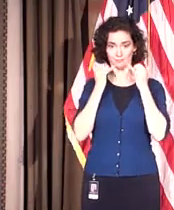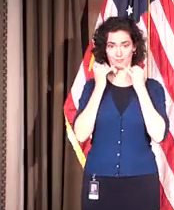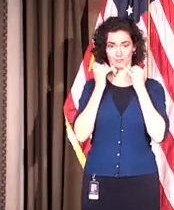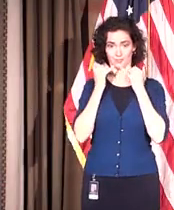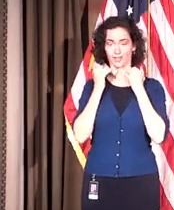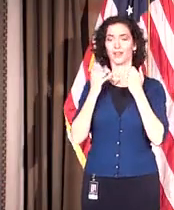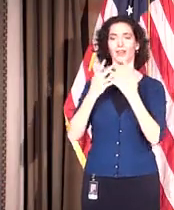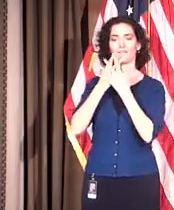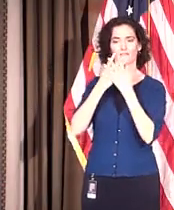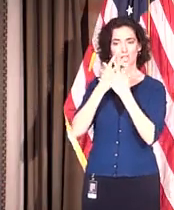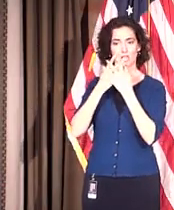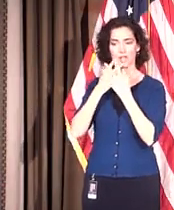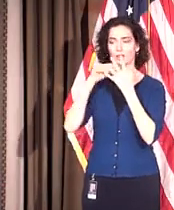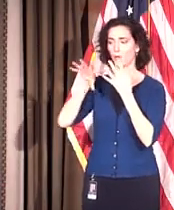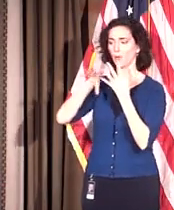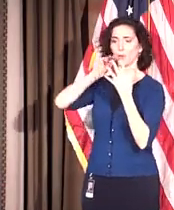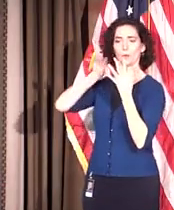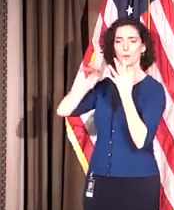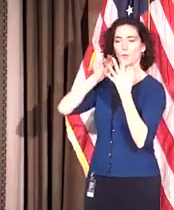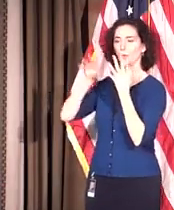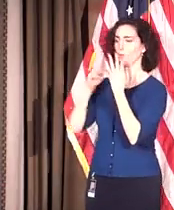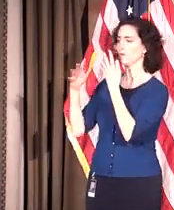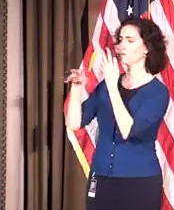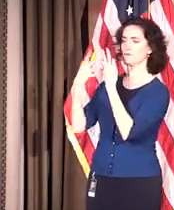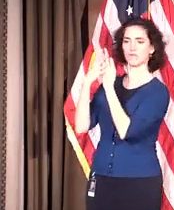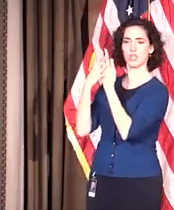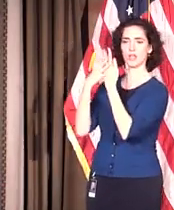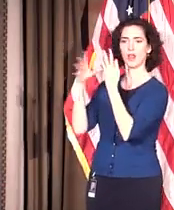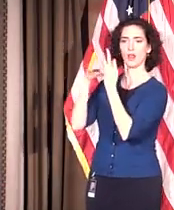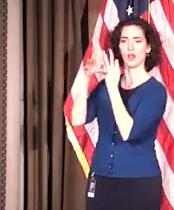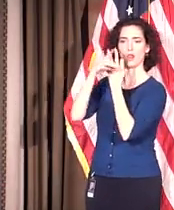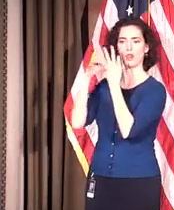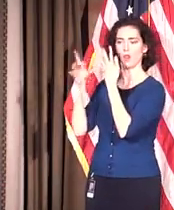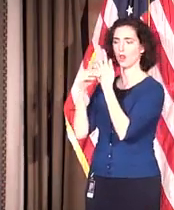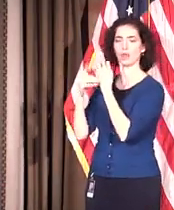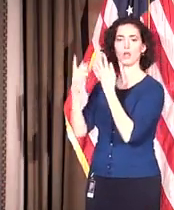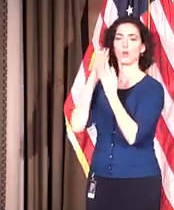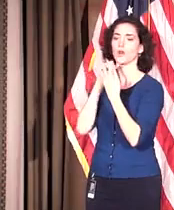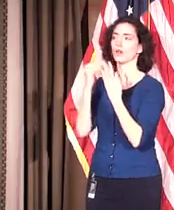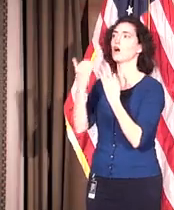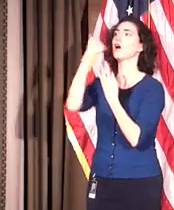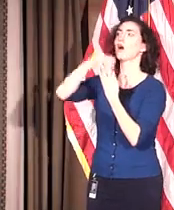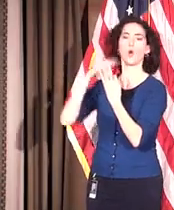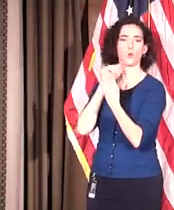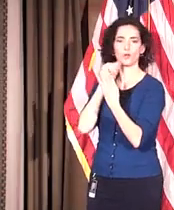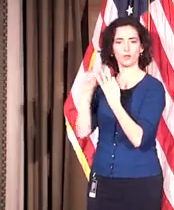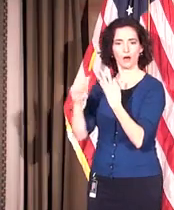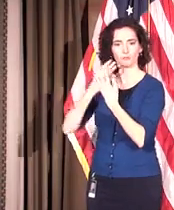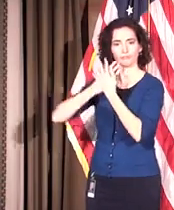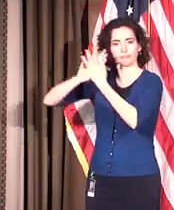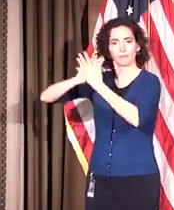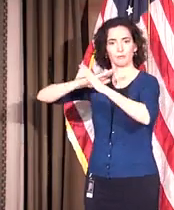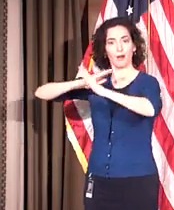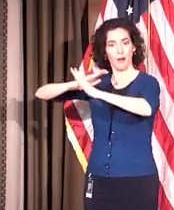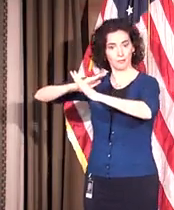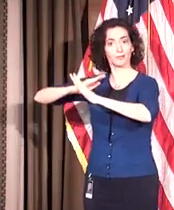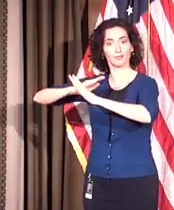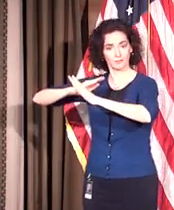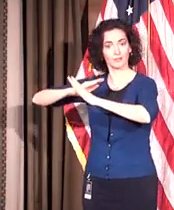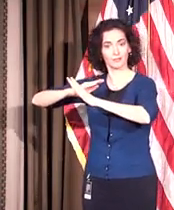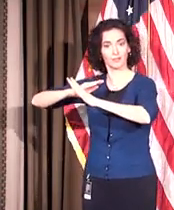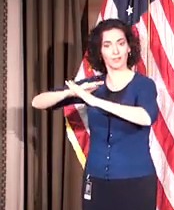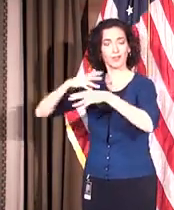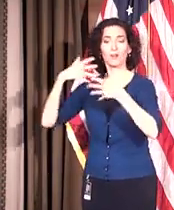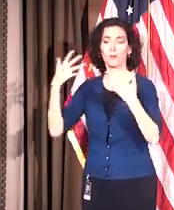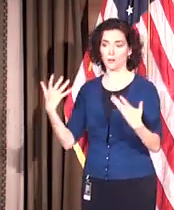is filtering and blocking out particles that contain the virus. And so